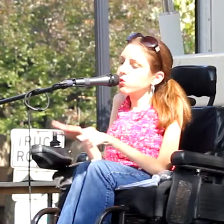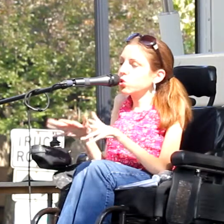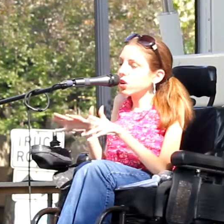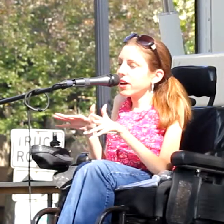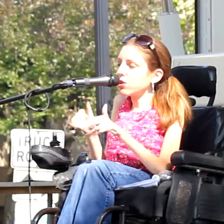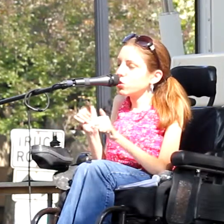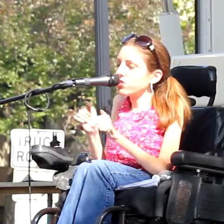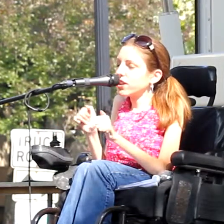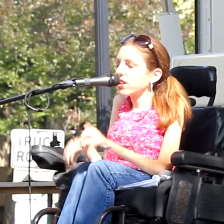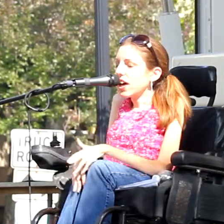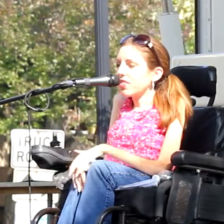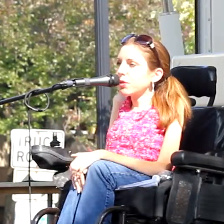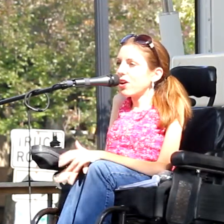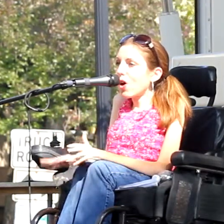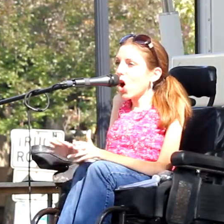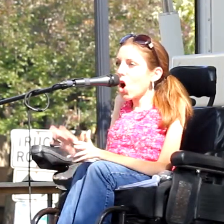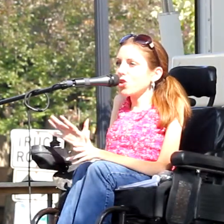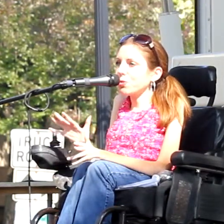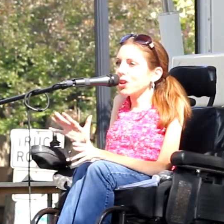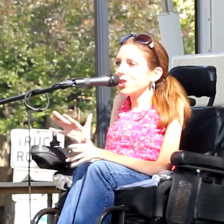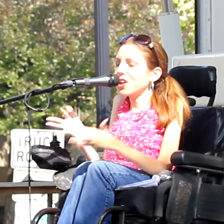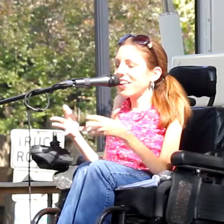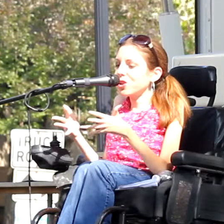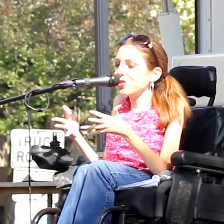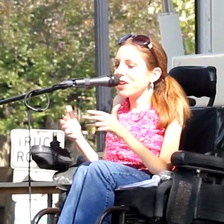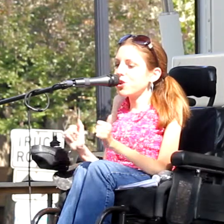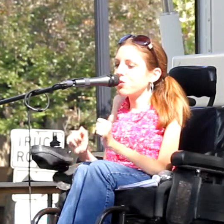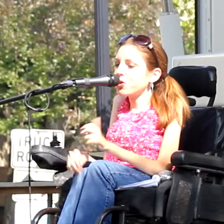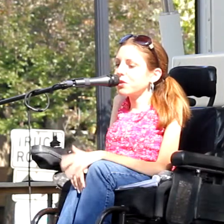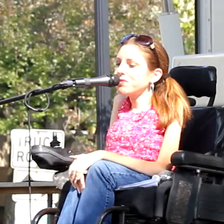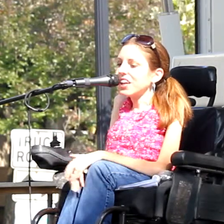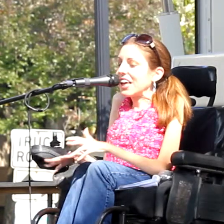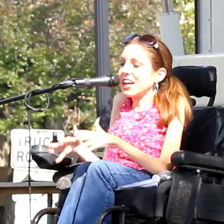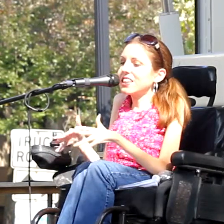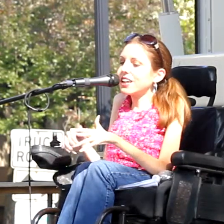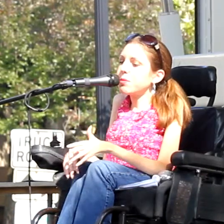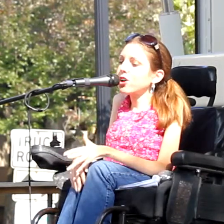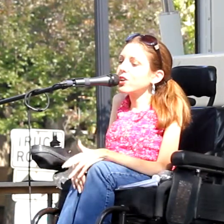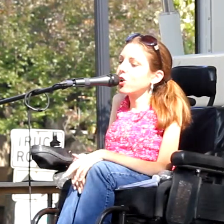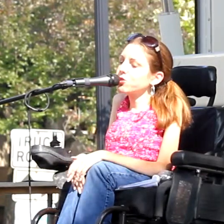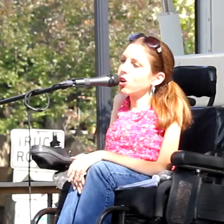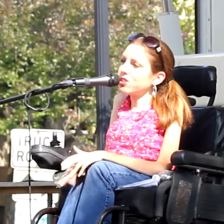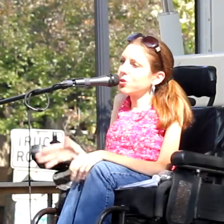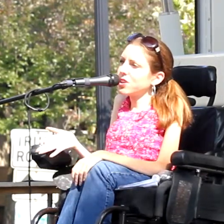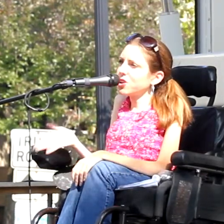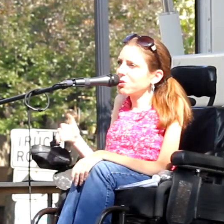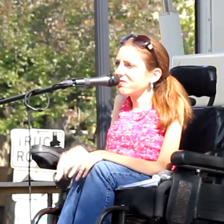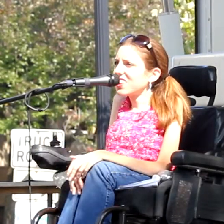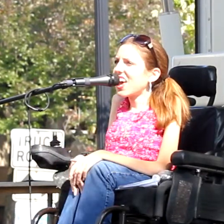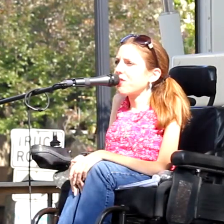I was tooling around my house, super psyched, thinking about how awesome I'm gonna look in that little Navy uniform. Kind of like an American Girl doll,